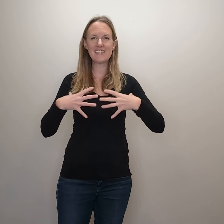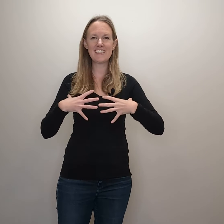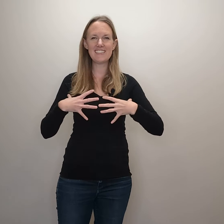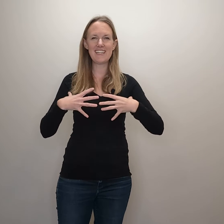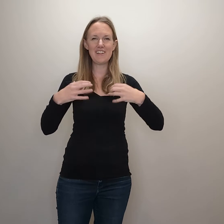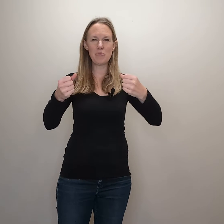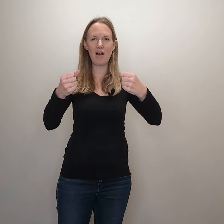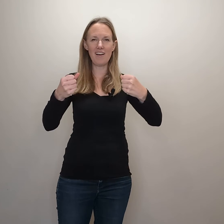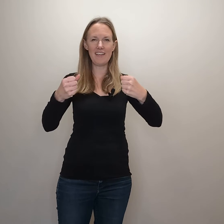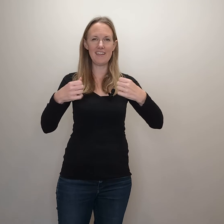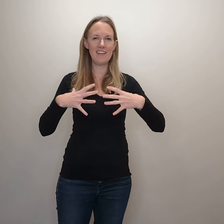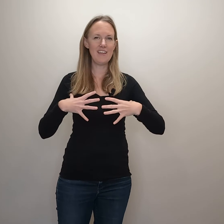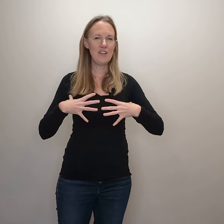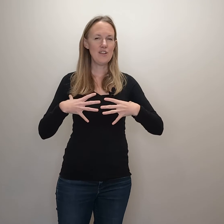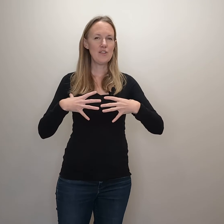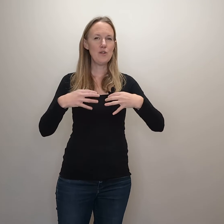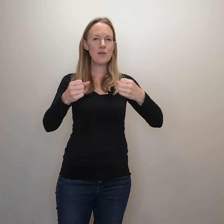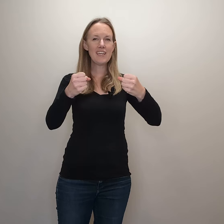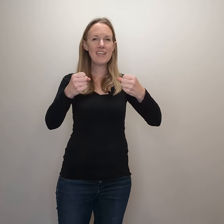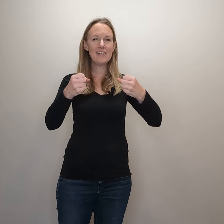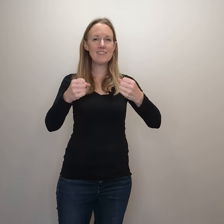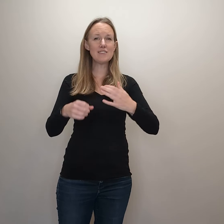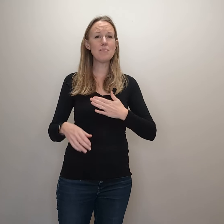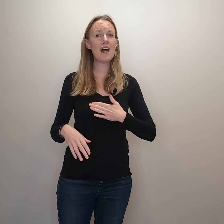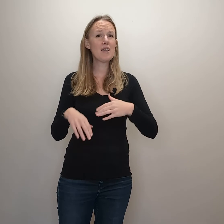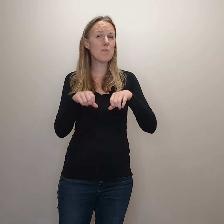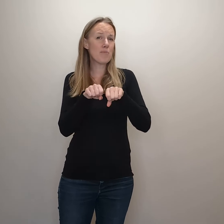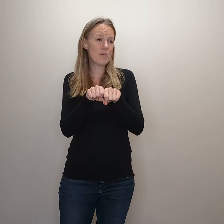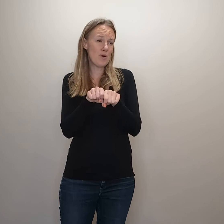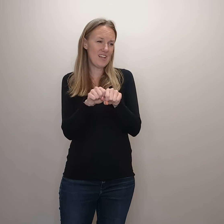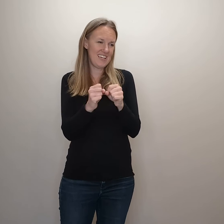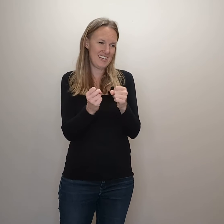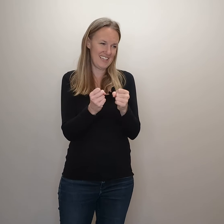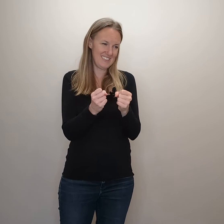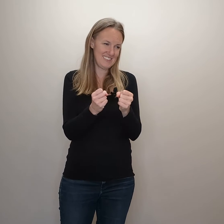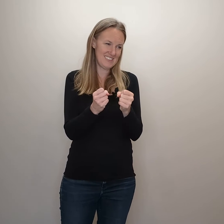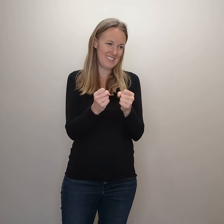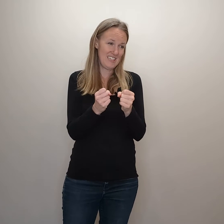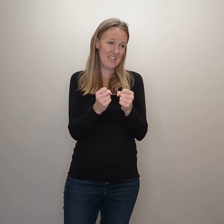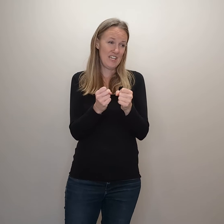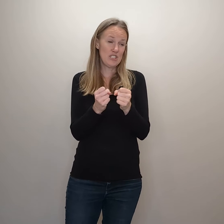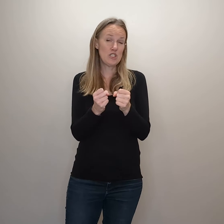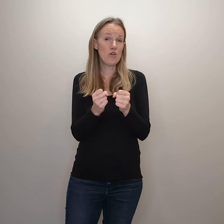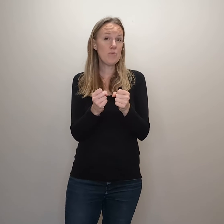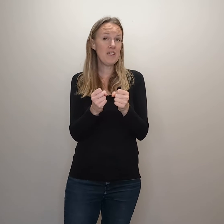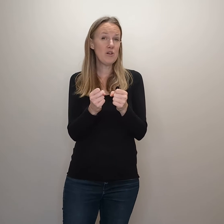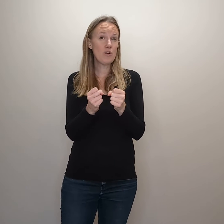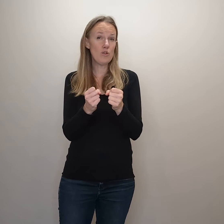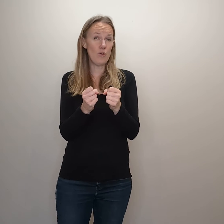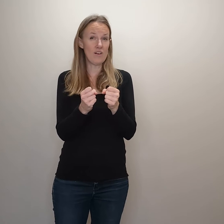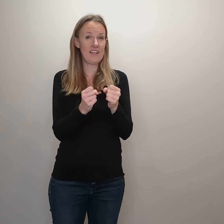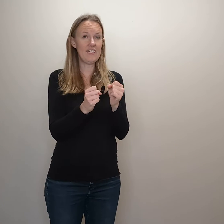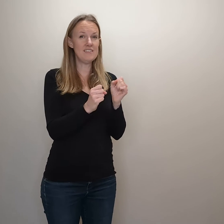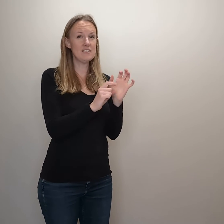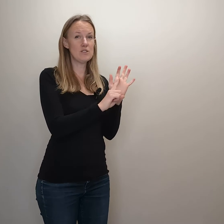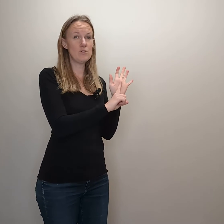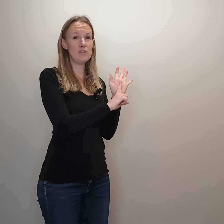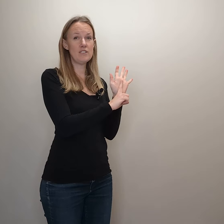sickness out of your body. You healed my brokenness, showed me your glory. So you can